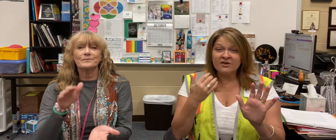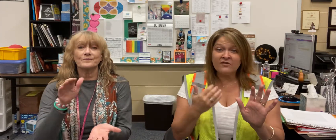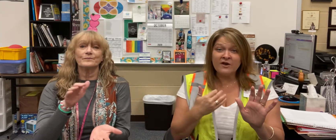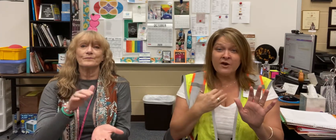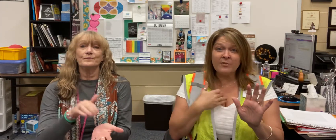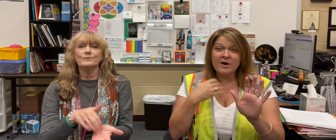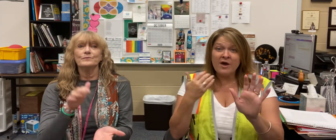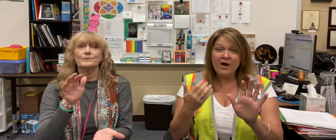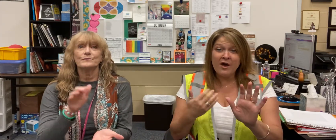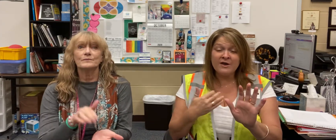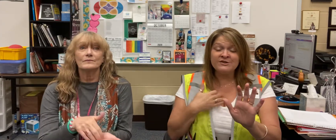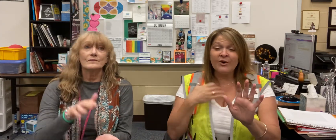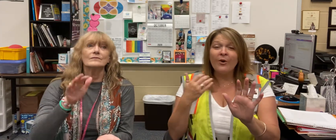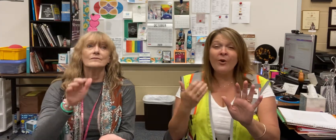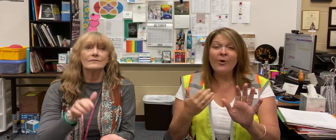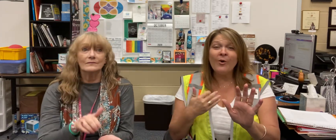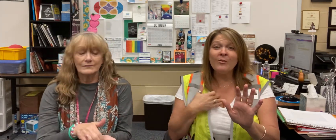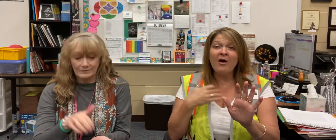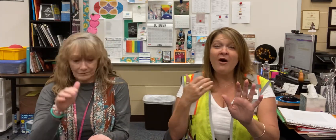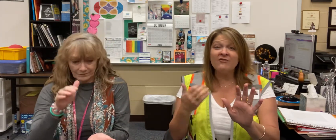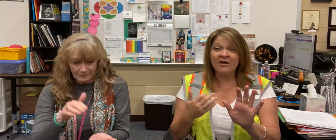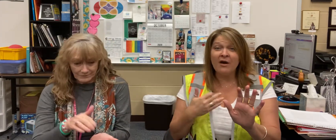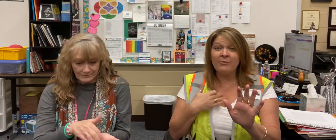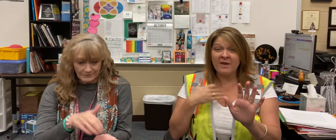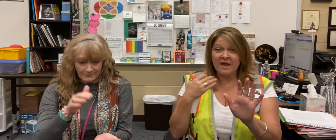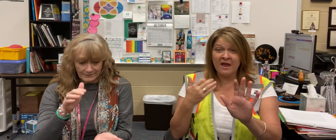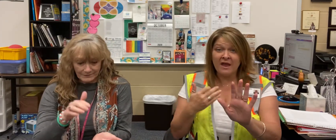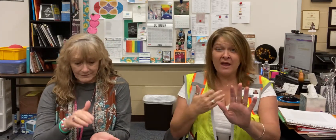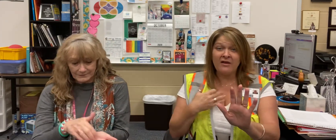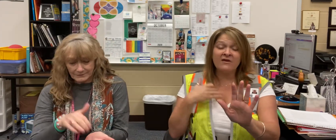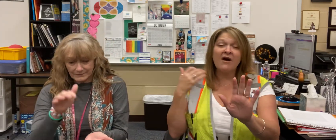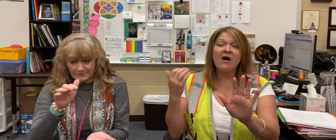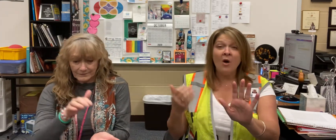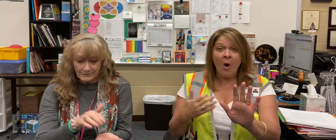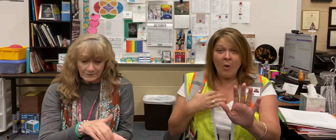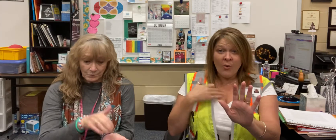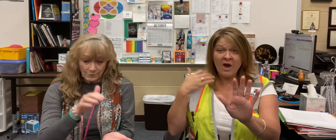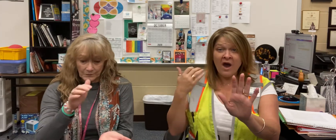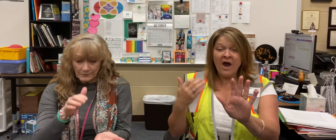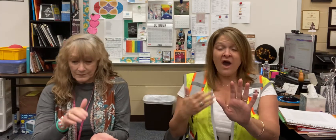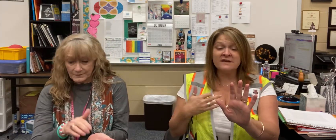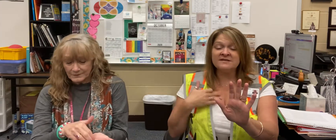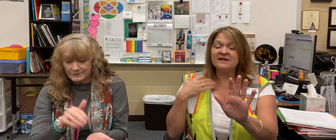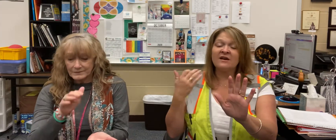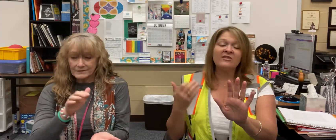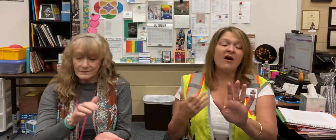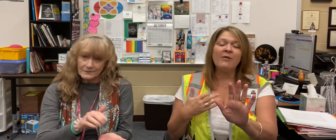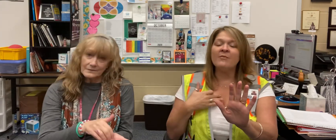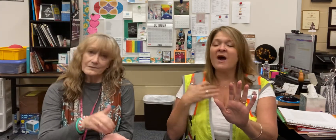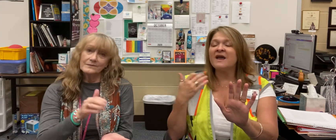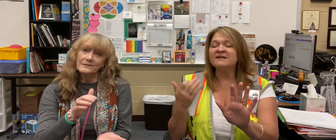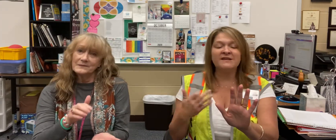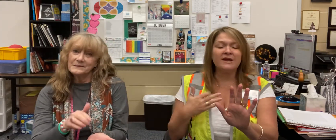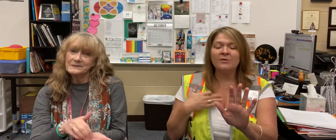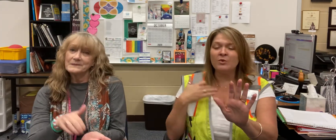silver birch, home of the beaver, where still the mighty